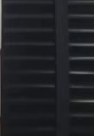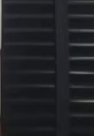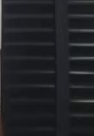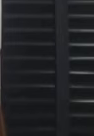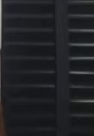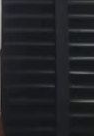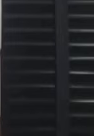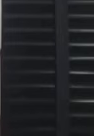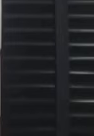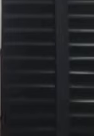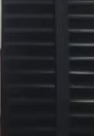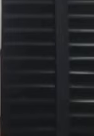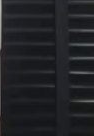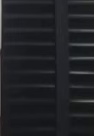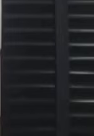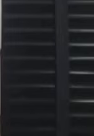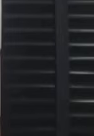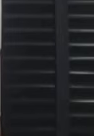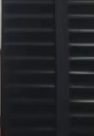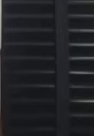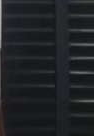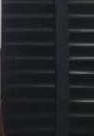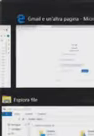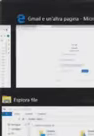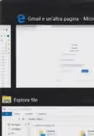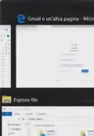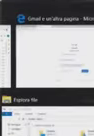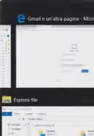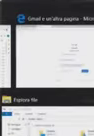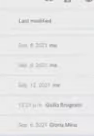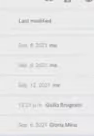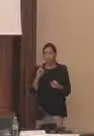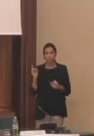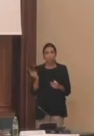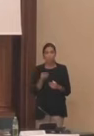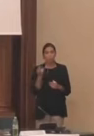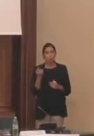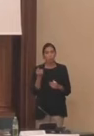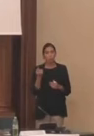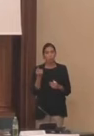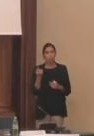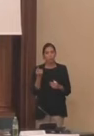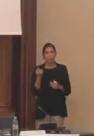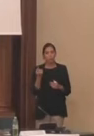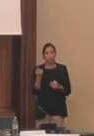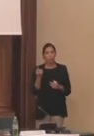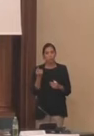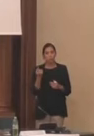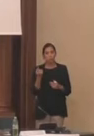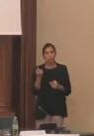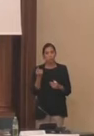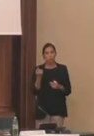Roberta Ferrero. Vi ringrazio di così onorevoli importante invito a condividere la